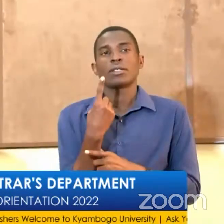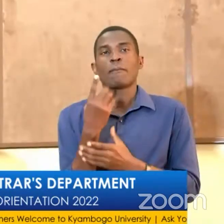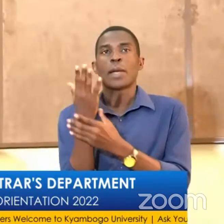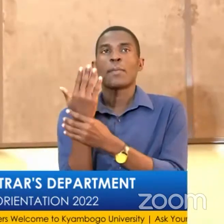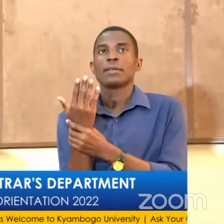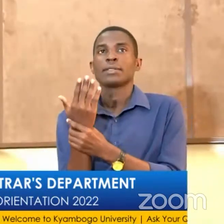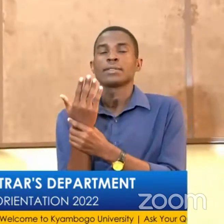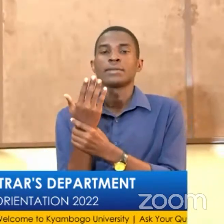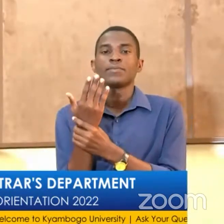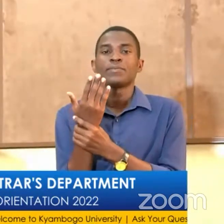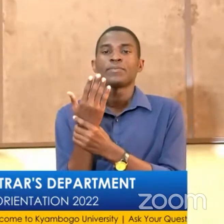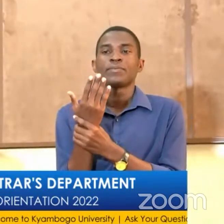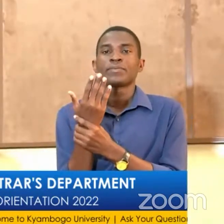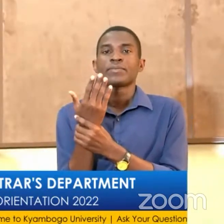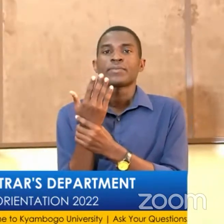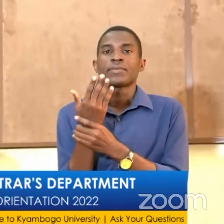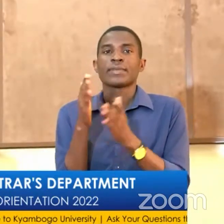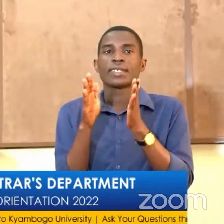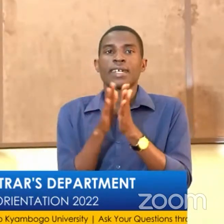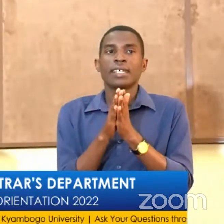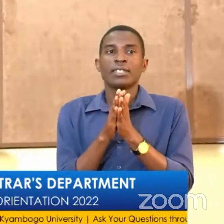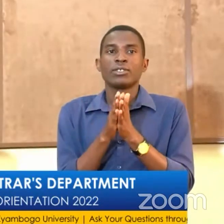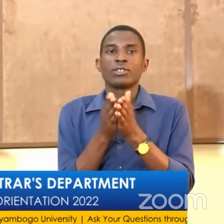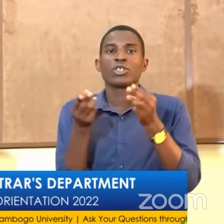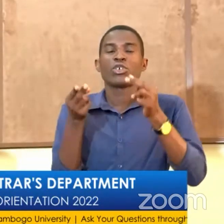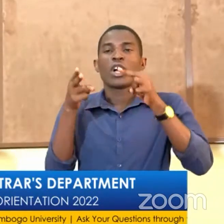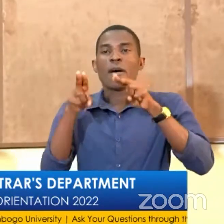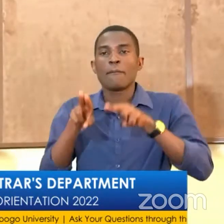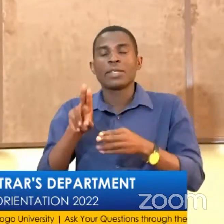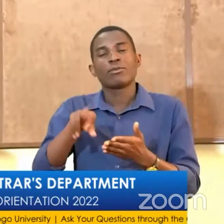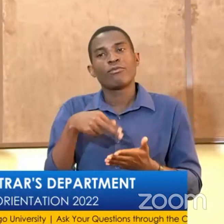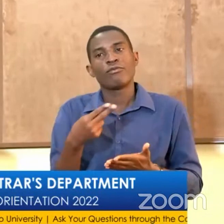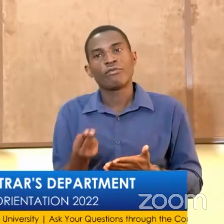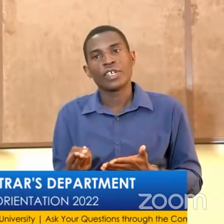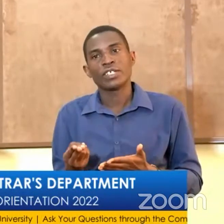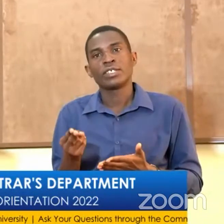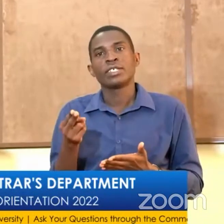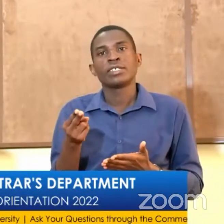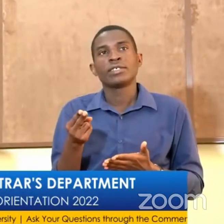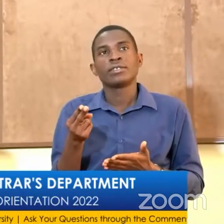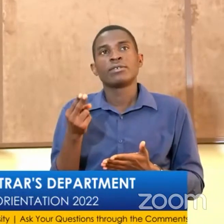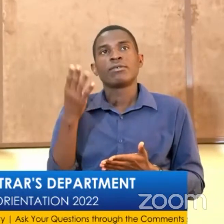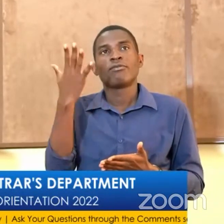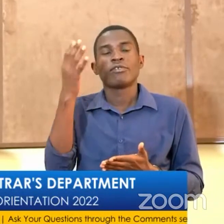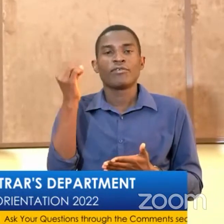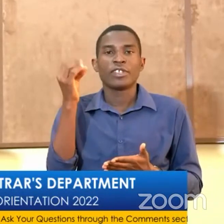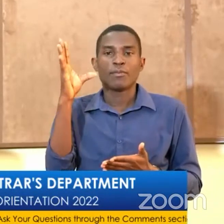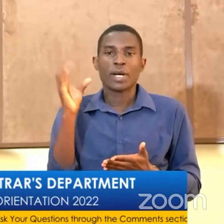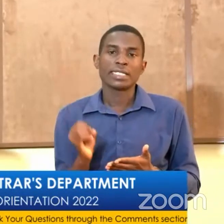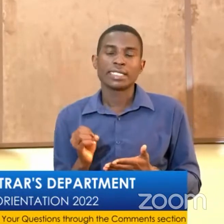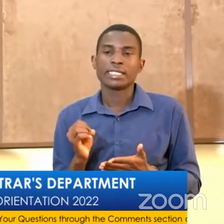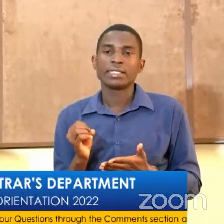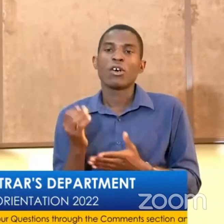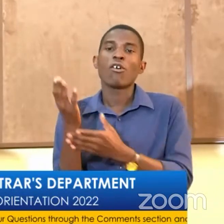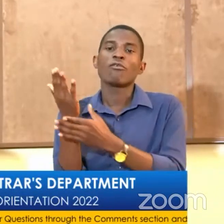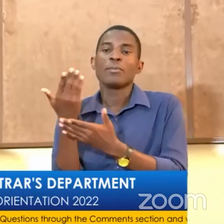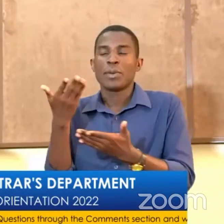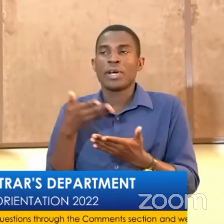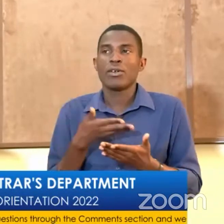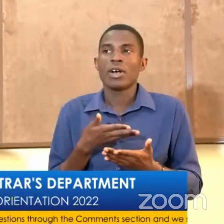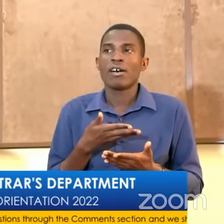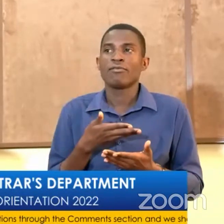papers, and you happen to fail more than 50% of the papers you have